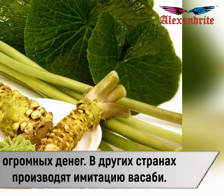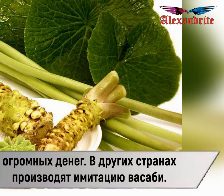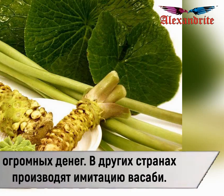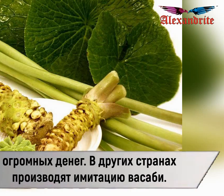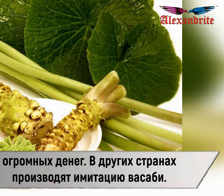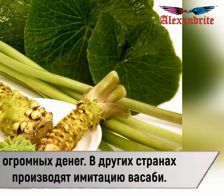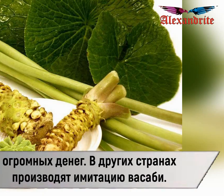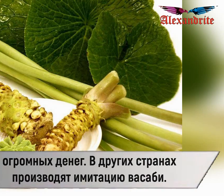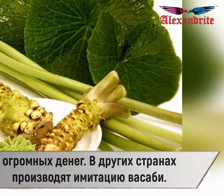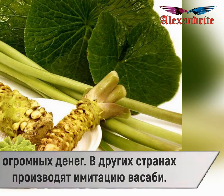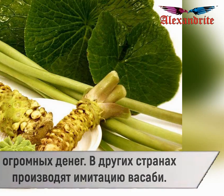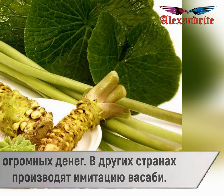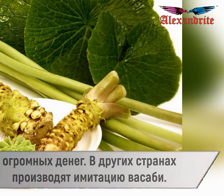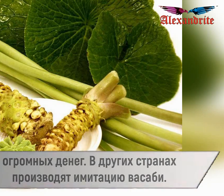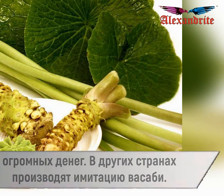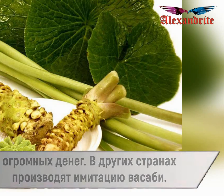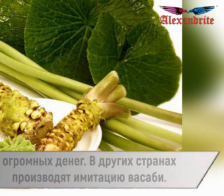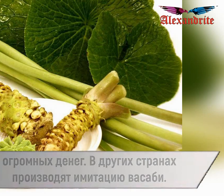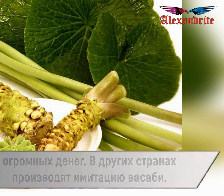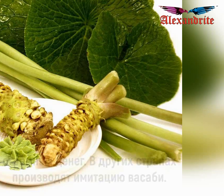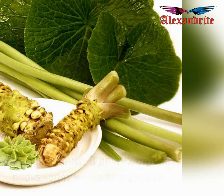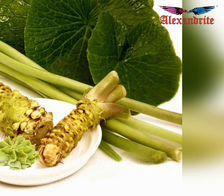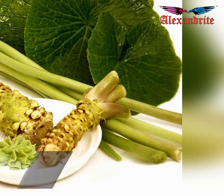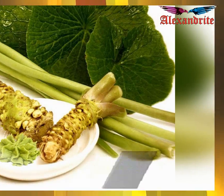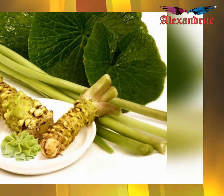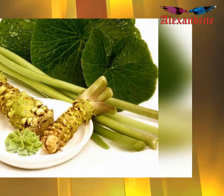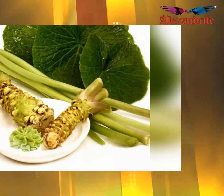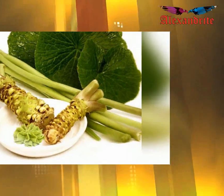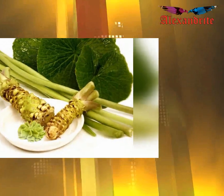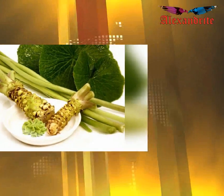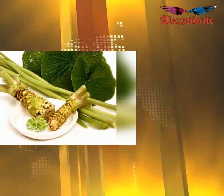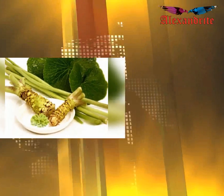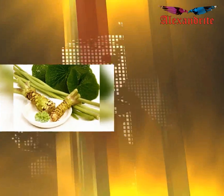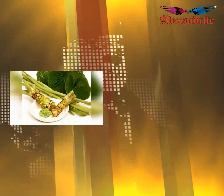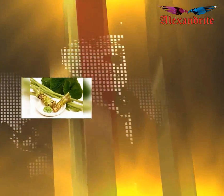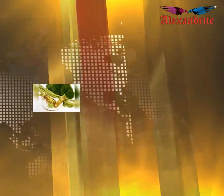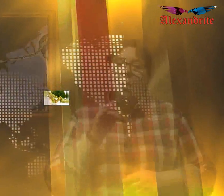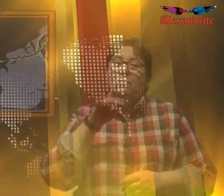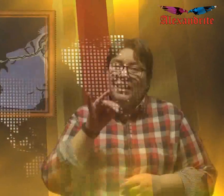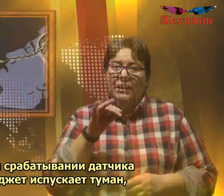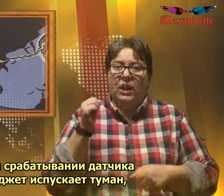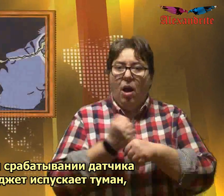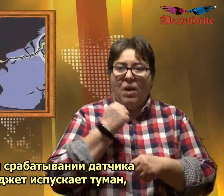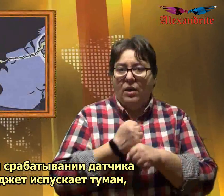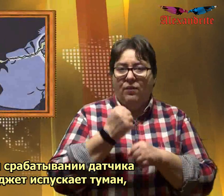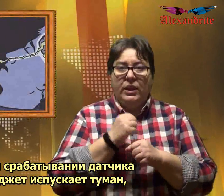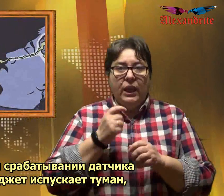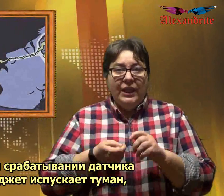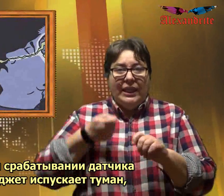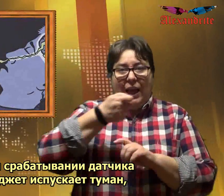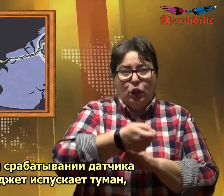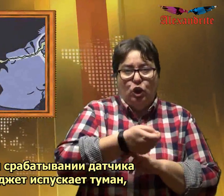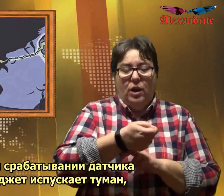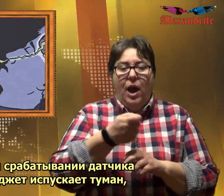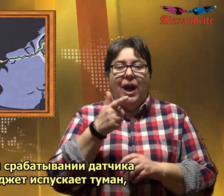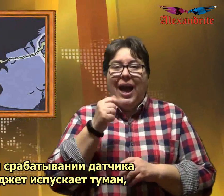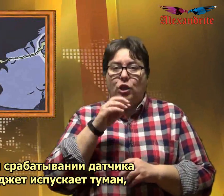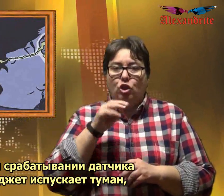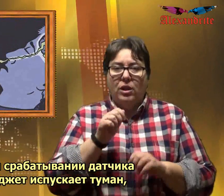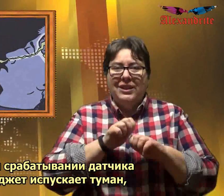really up in my lane dog is 2018 if you vote better get you a game i view this whole rap shit like a stain or the